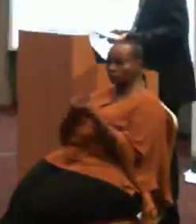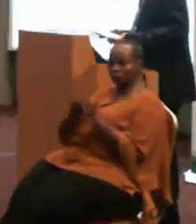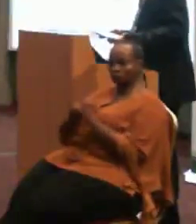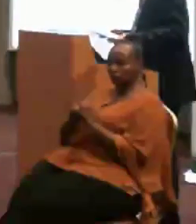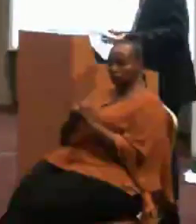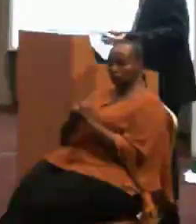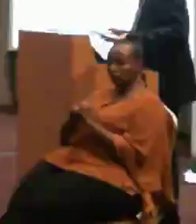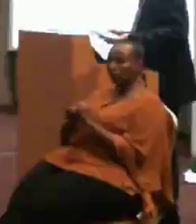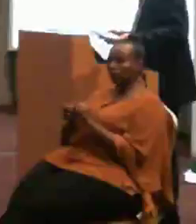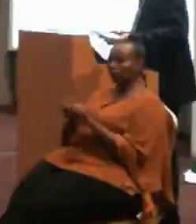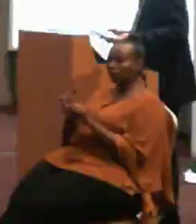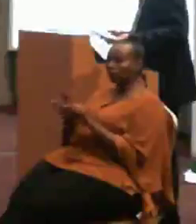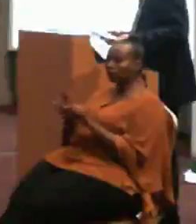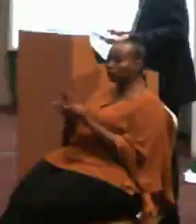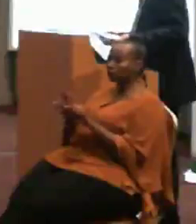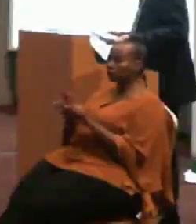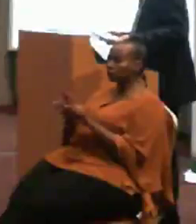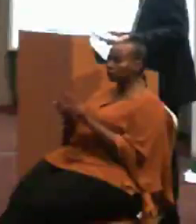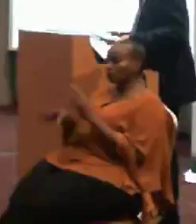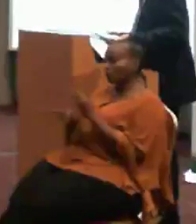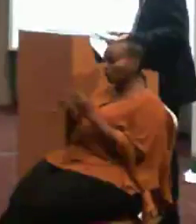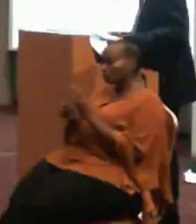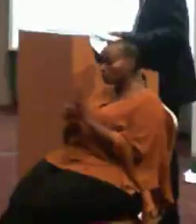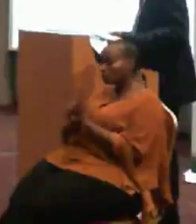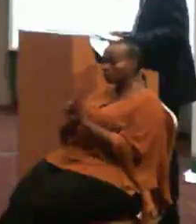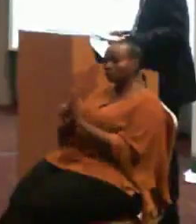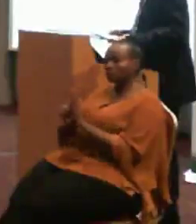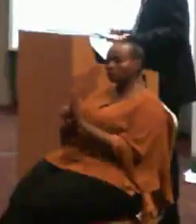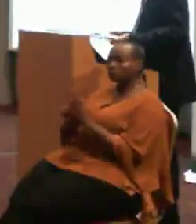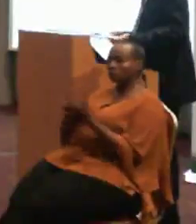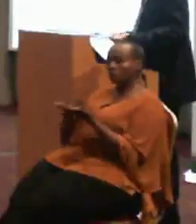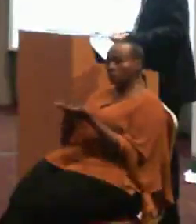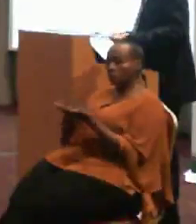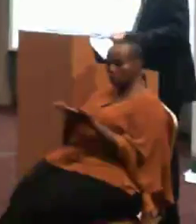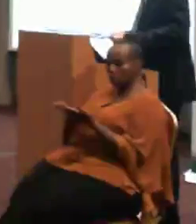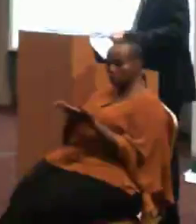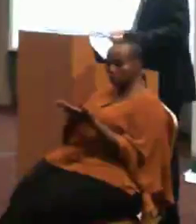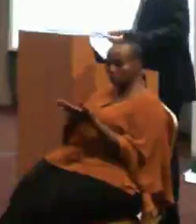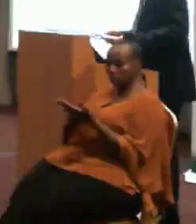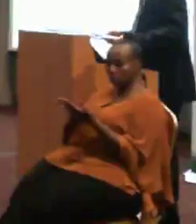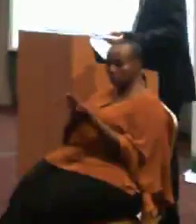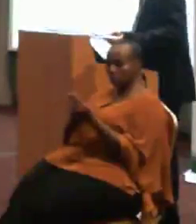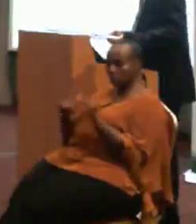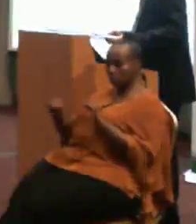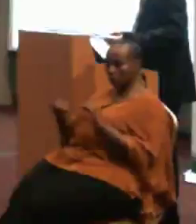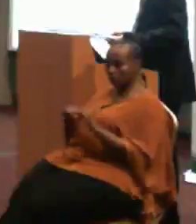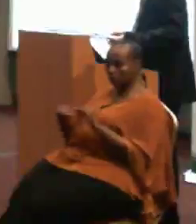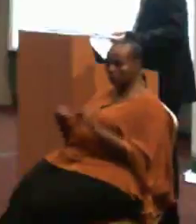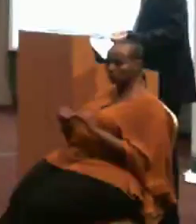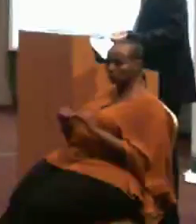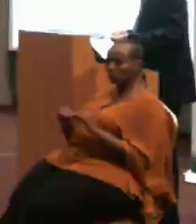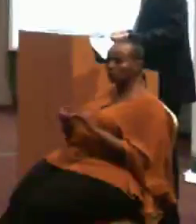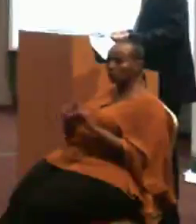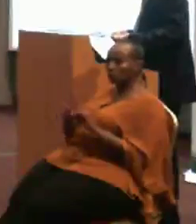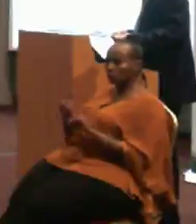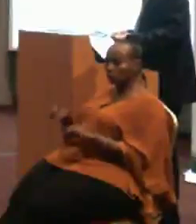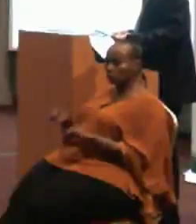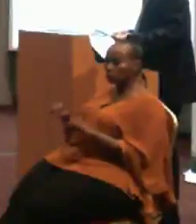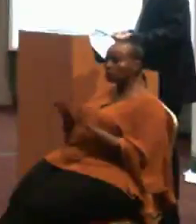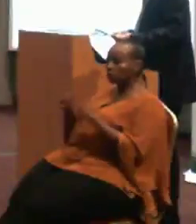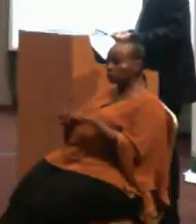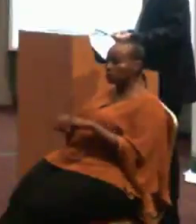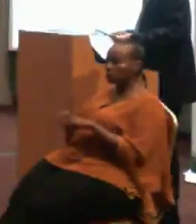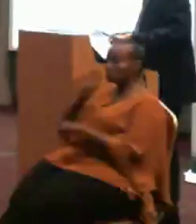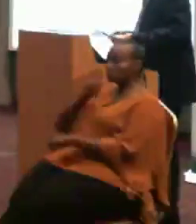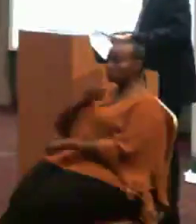example with all sorts of other issues about also cost movements and so on. But having said that, you are correct. In